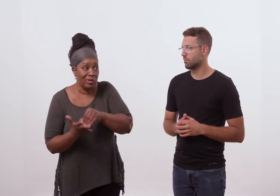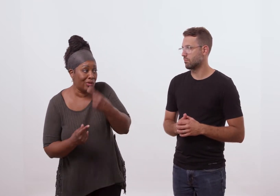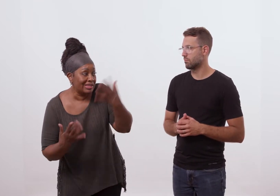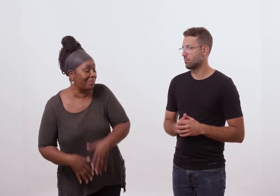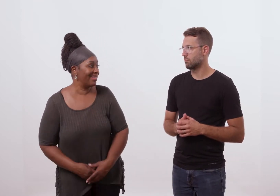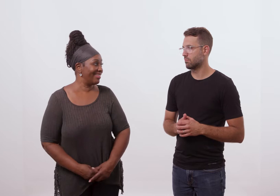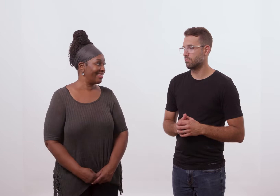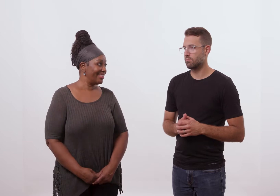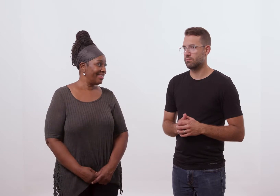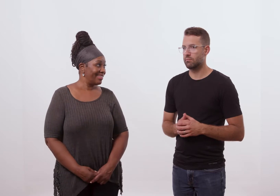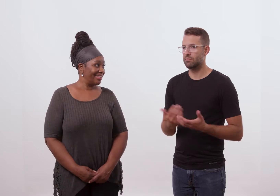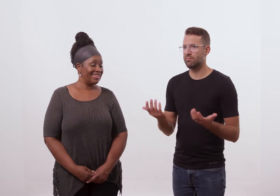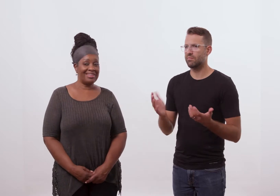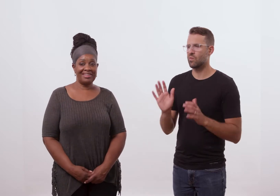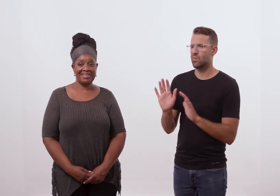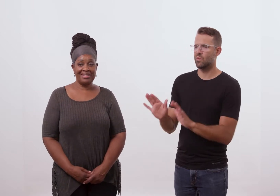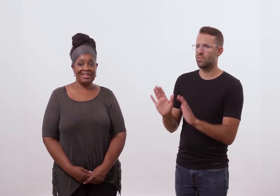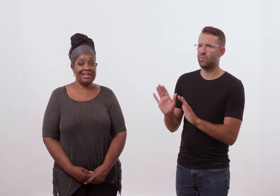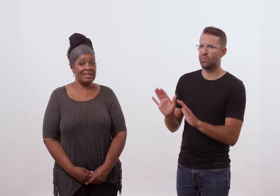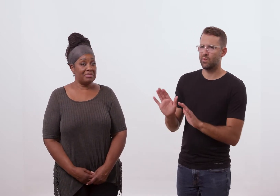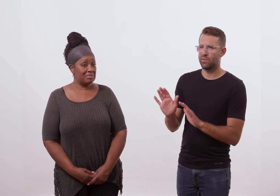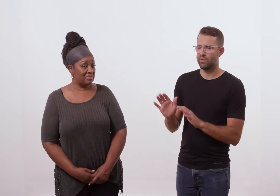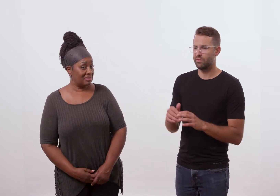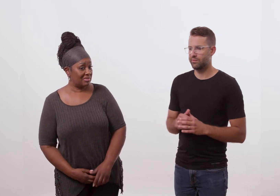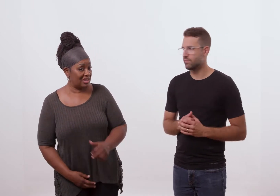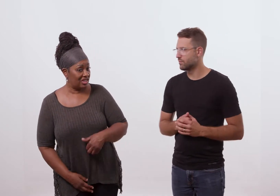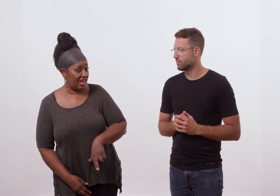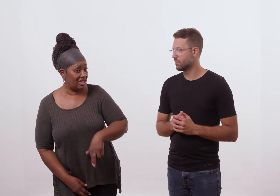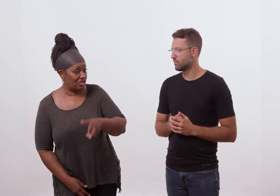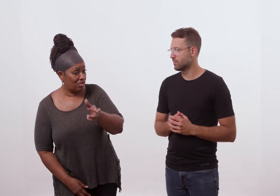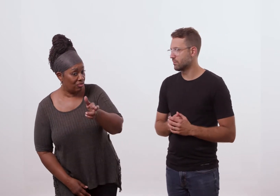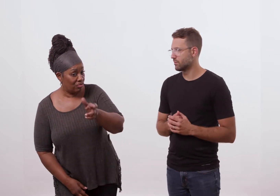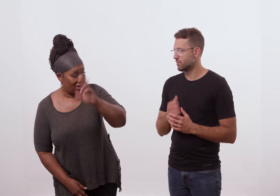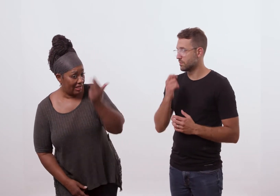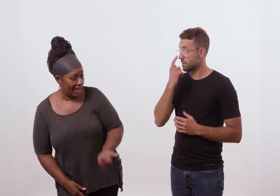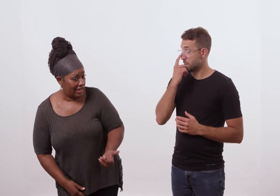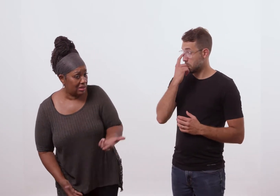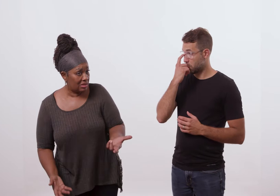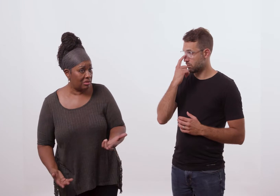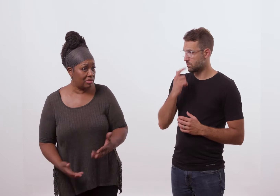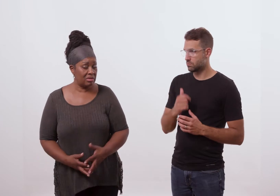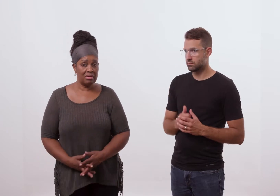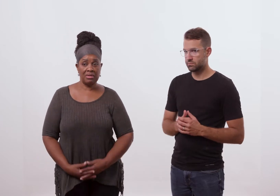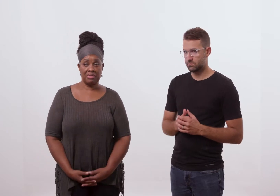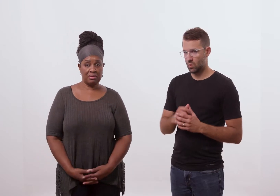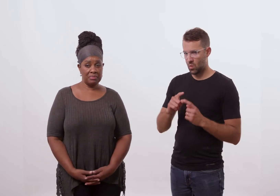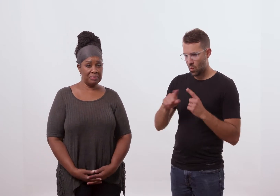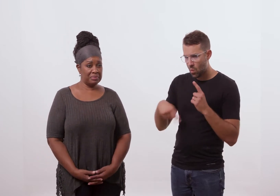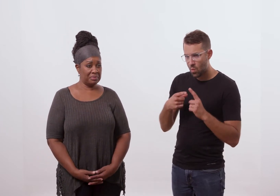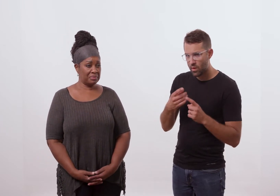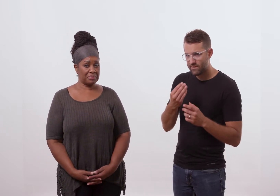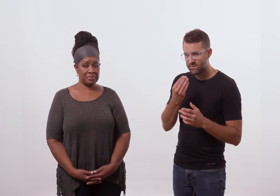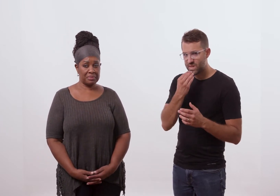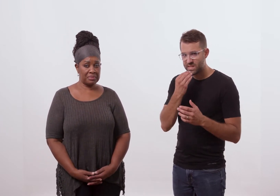hold on. Yes, Redlands? Well, when game is scarce, green-growing things like mushrooms, berries,